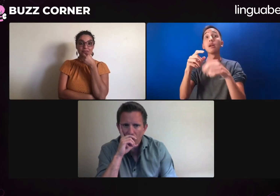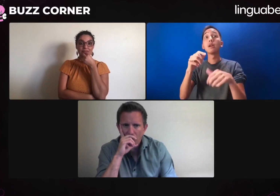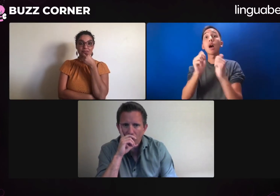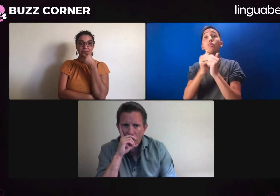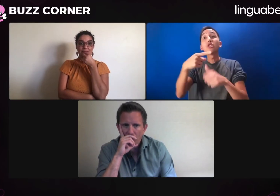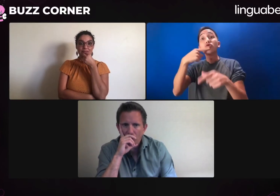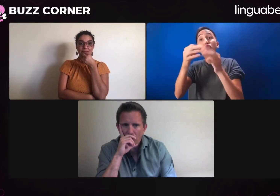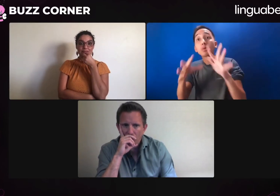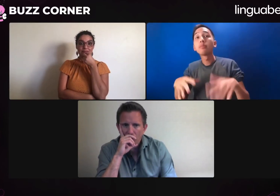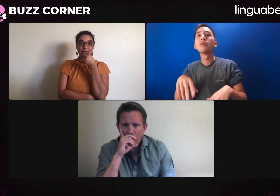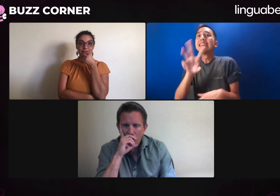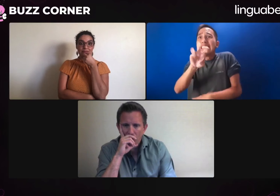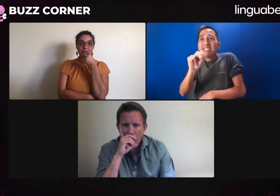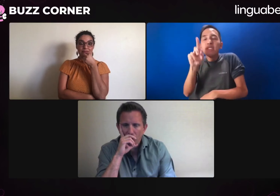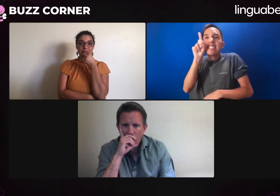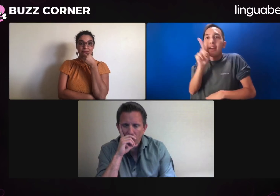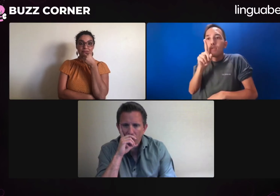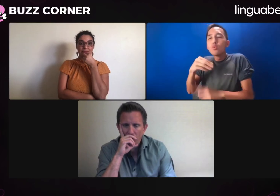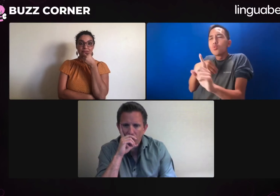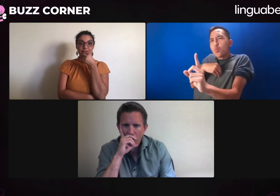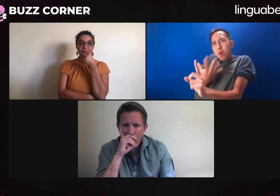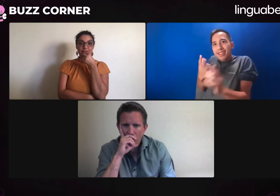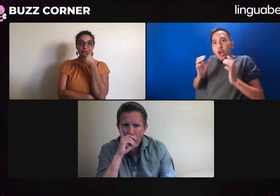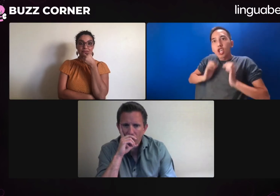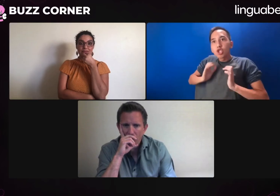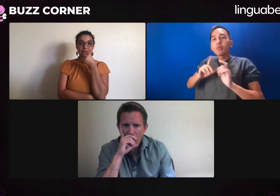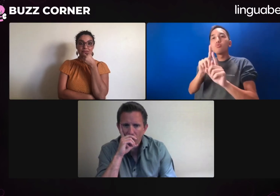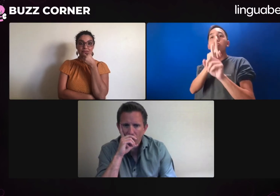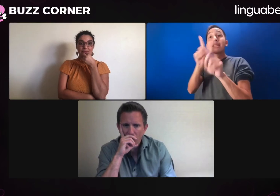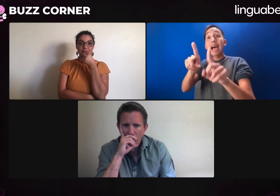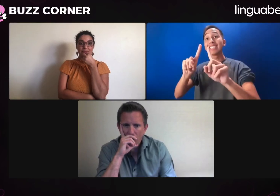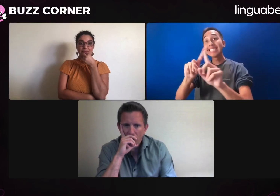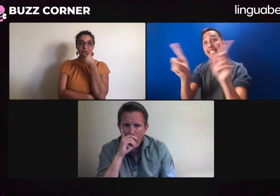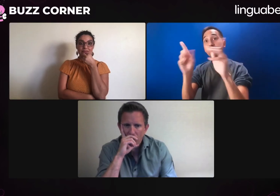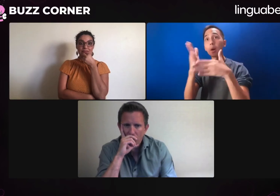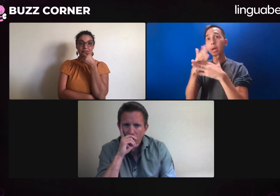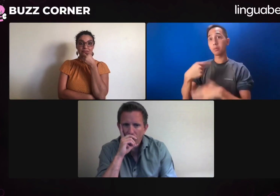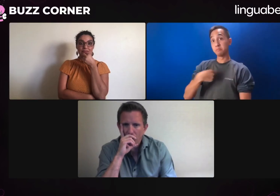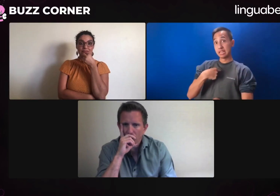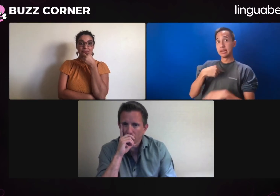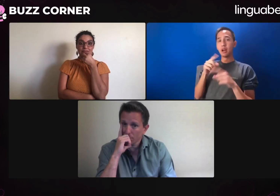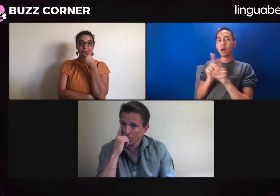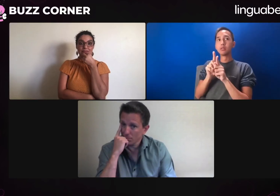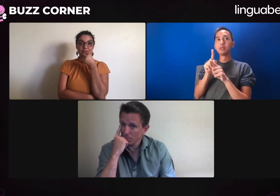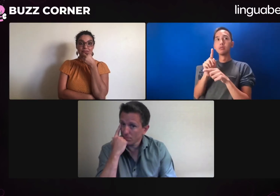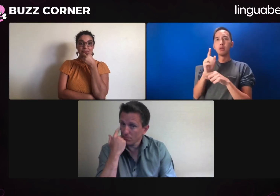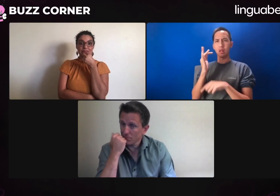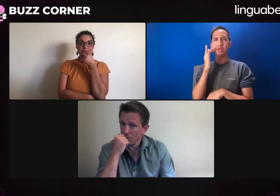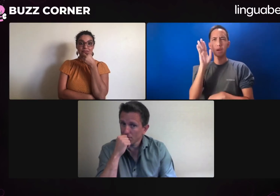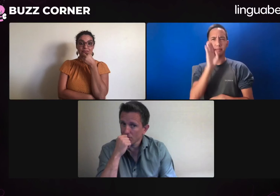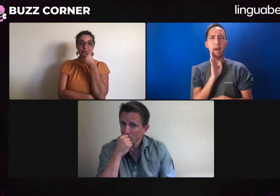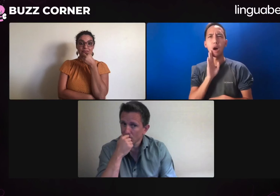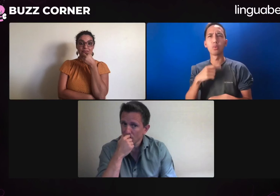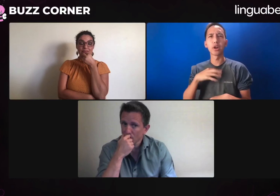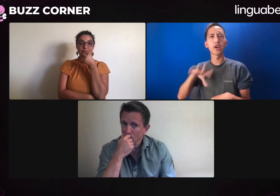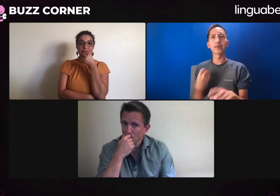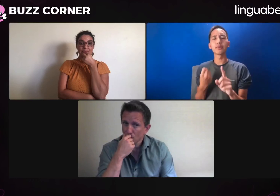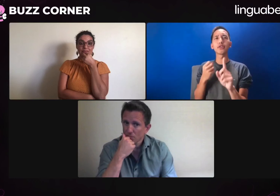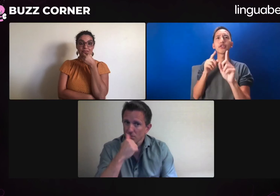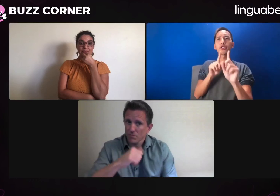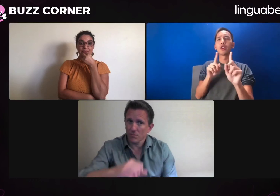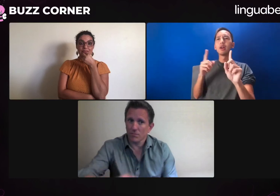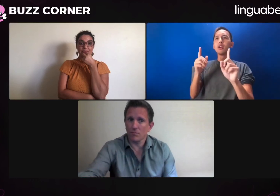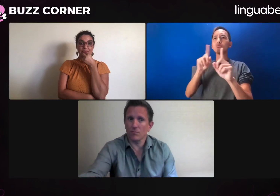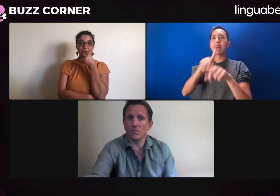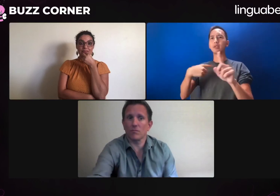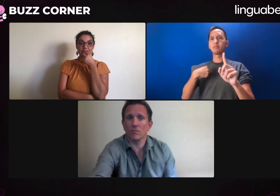fact, I have recognized with hearing interpreters, even deaf white consumers respond differently with me, even